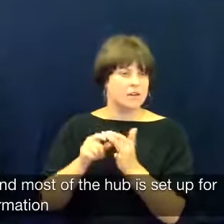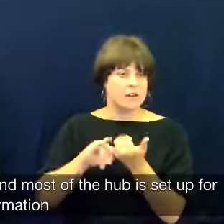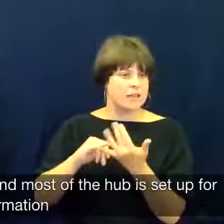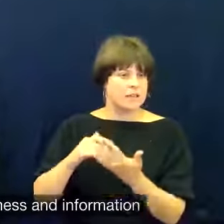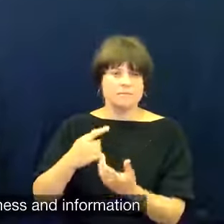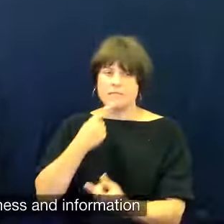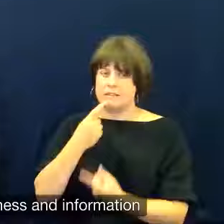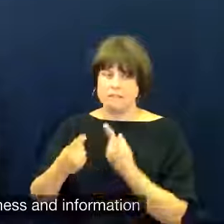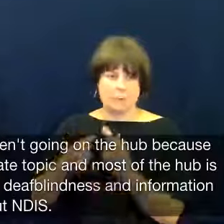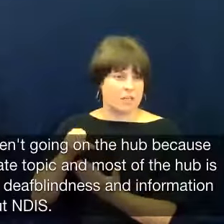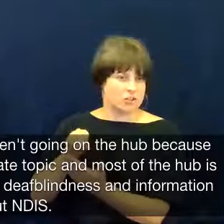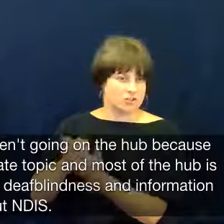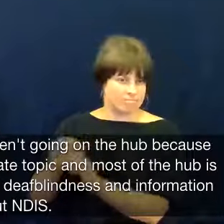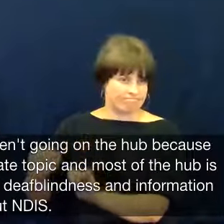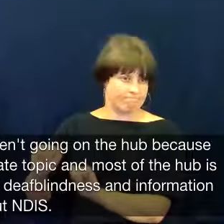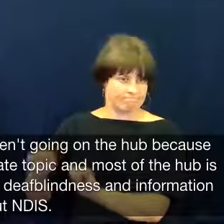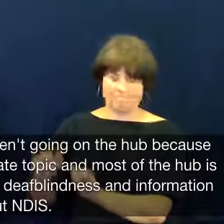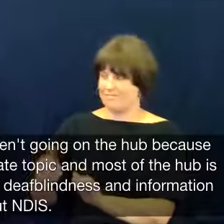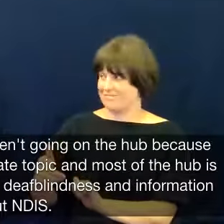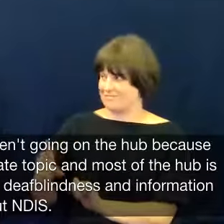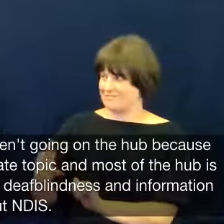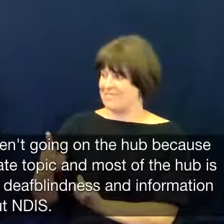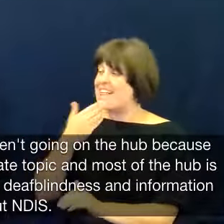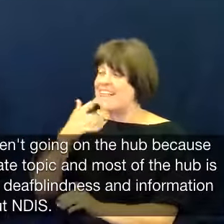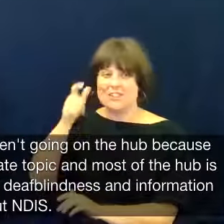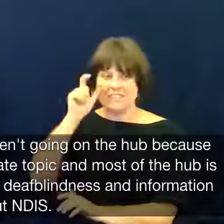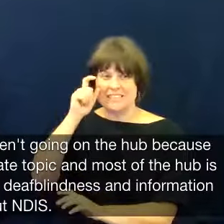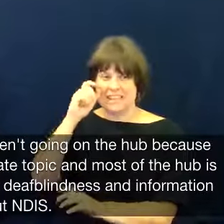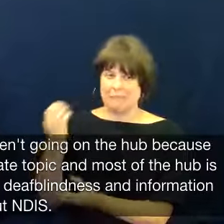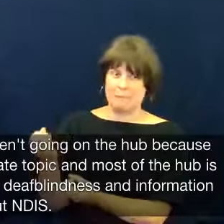NDIS. That's right. Thank you, David, teaching me my job.